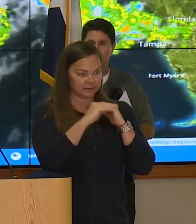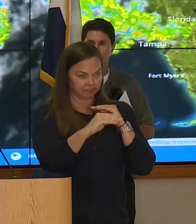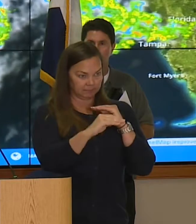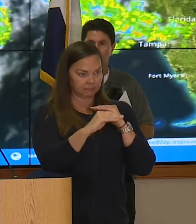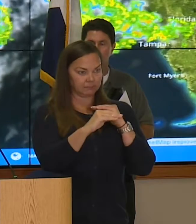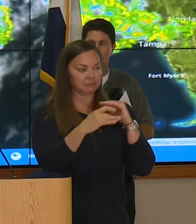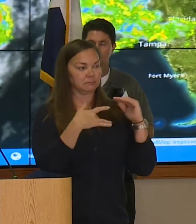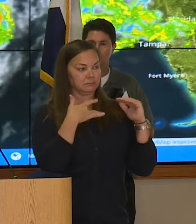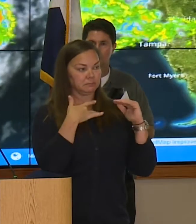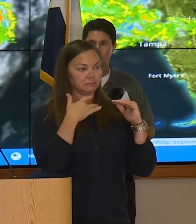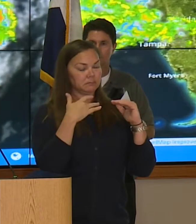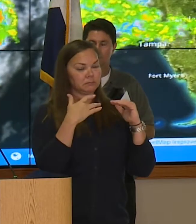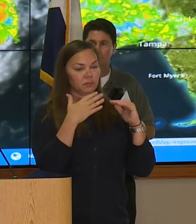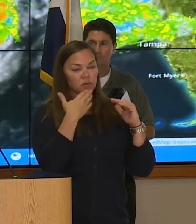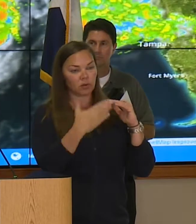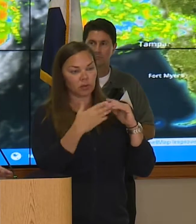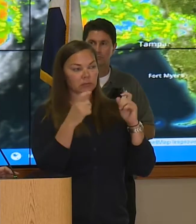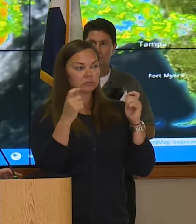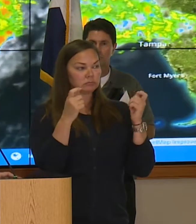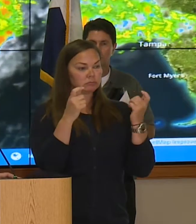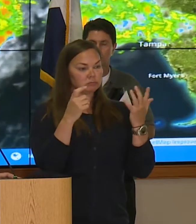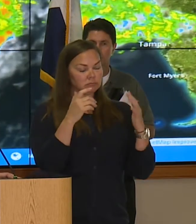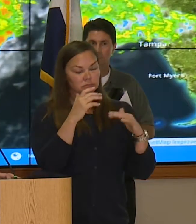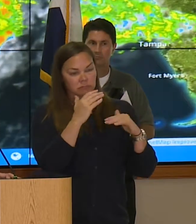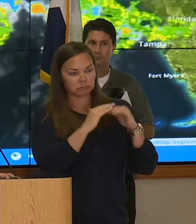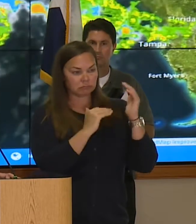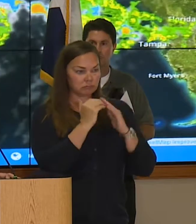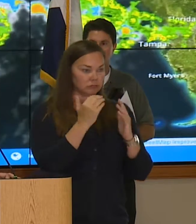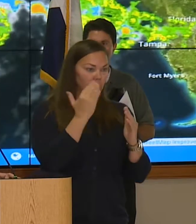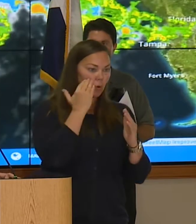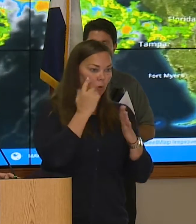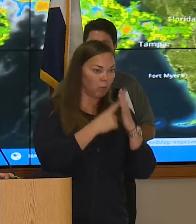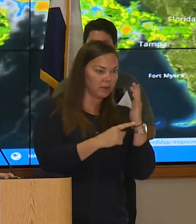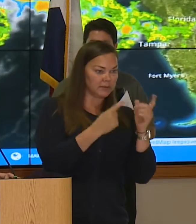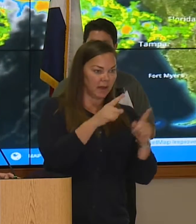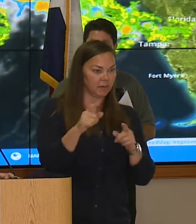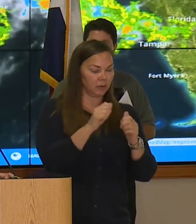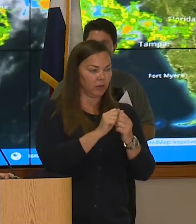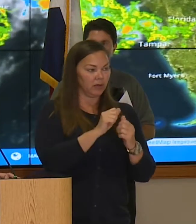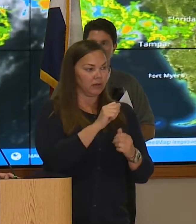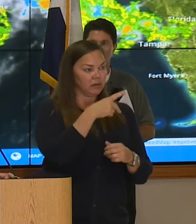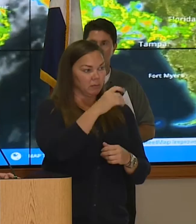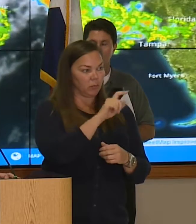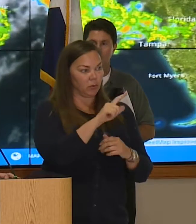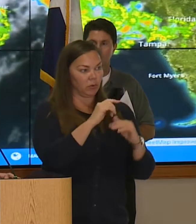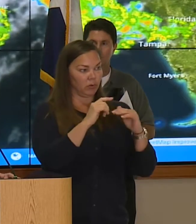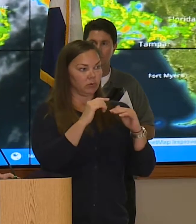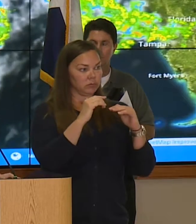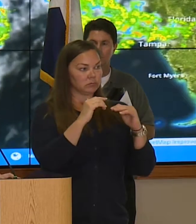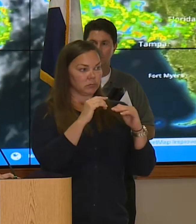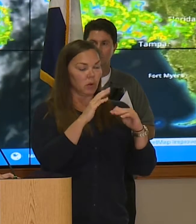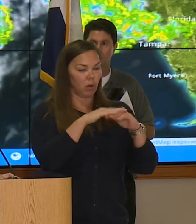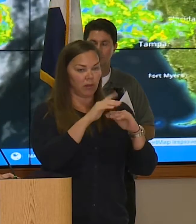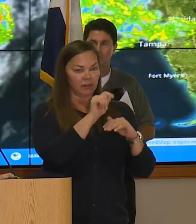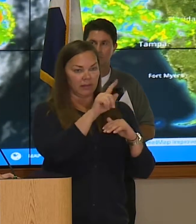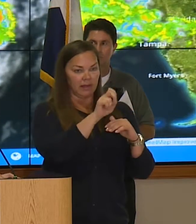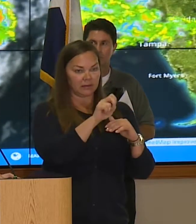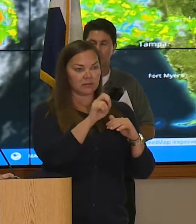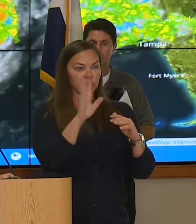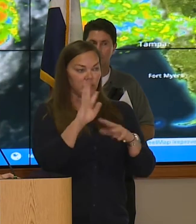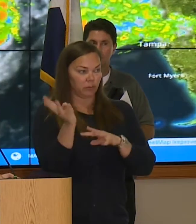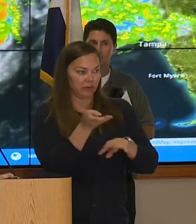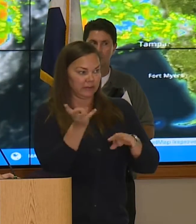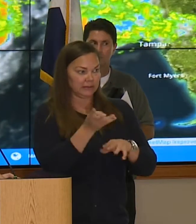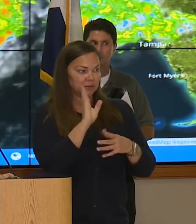felt like they have a good handle on the pool elevation in the lake. And so they have cut back significantly their